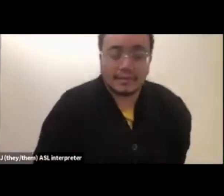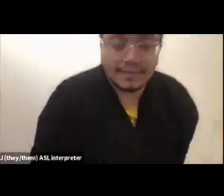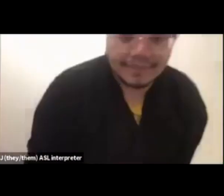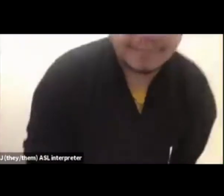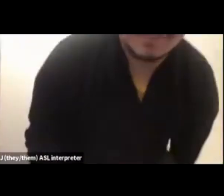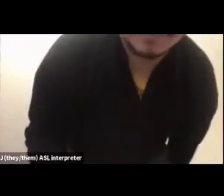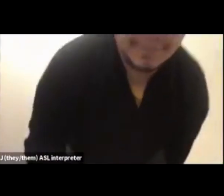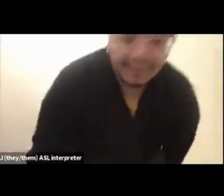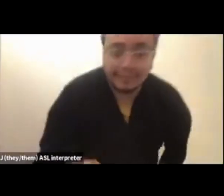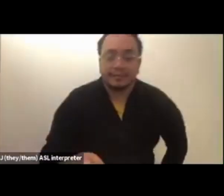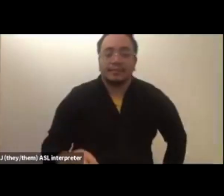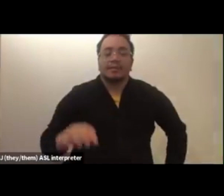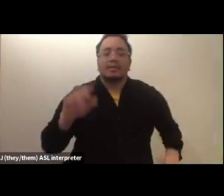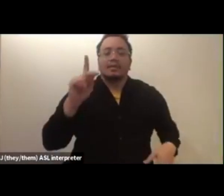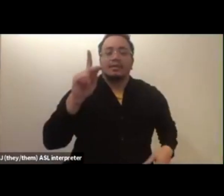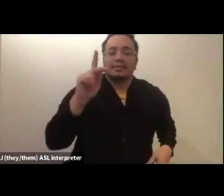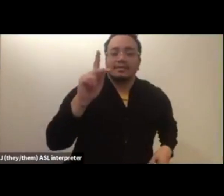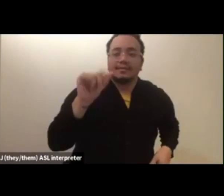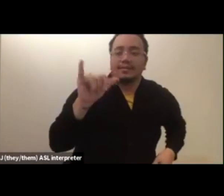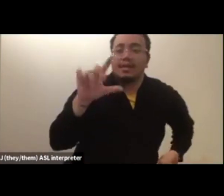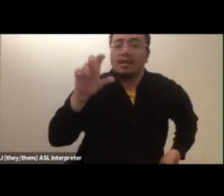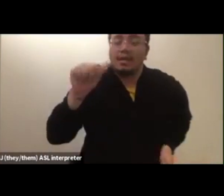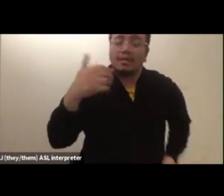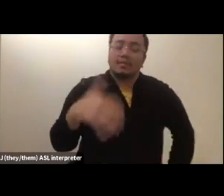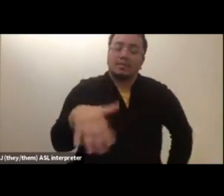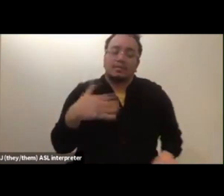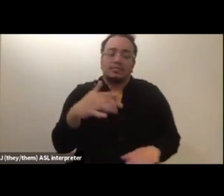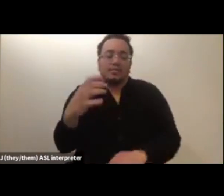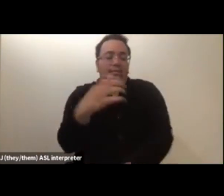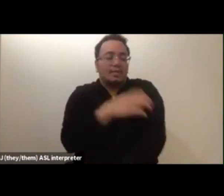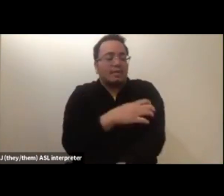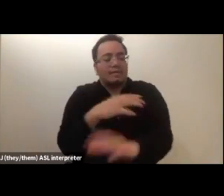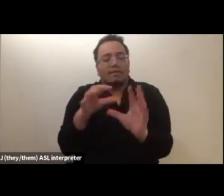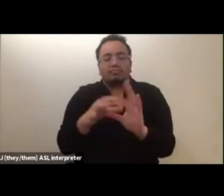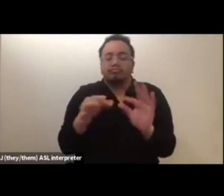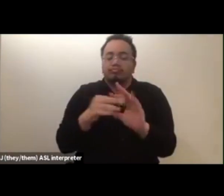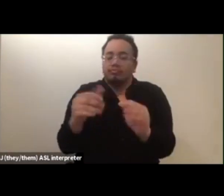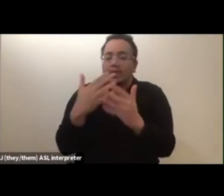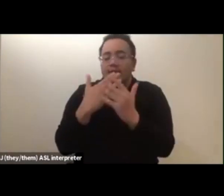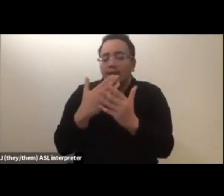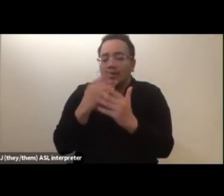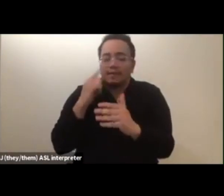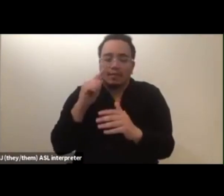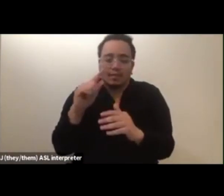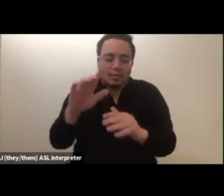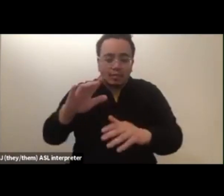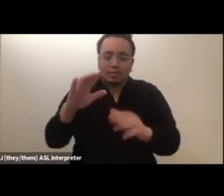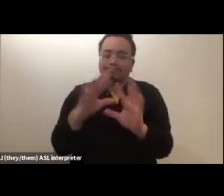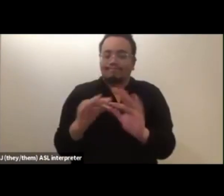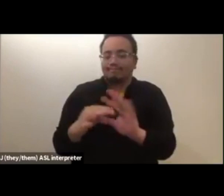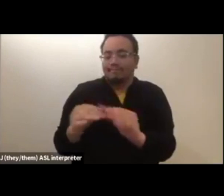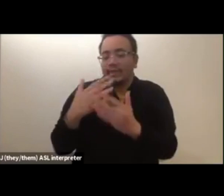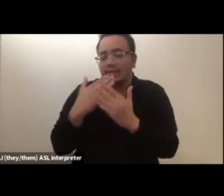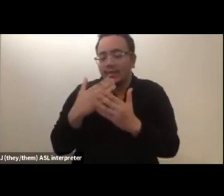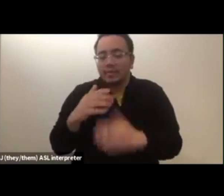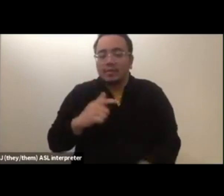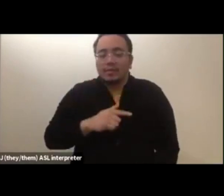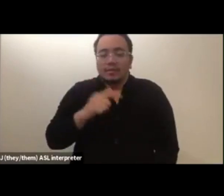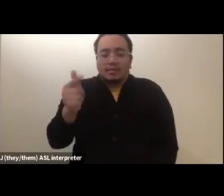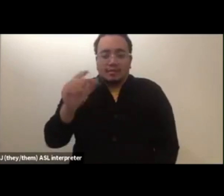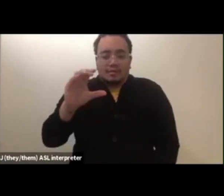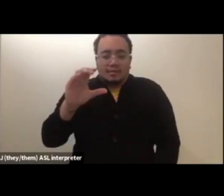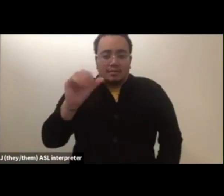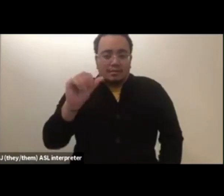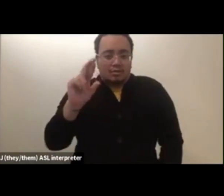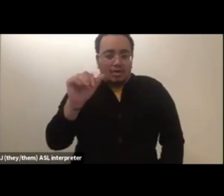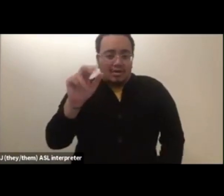That's powerful, and I really appreciate you saying those words, Ciora. Carson, you want to give some lasting,